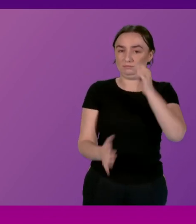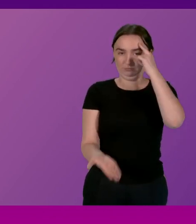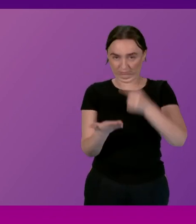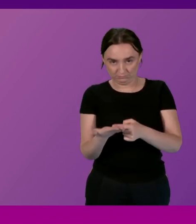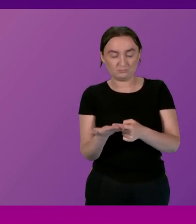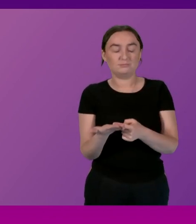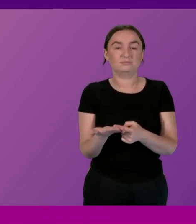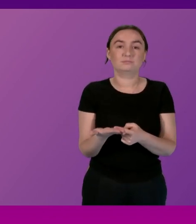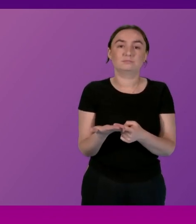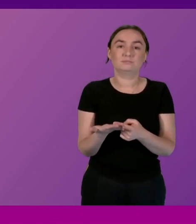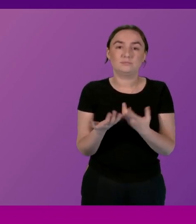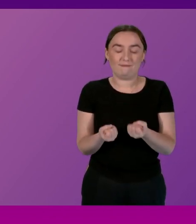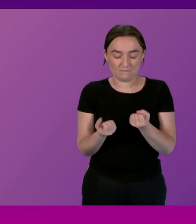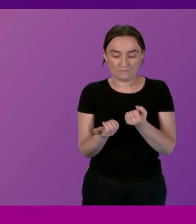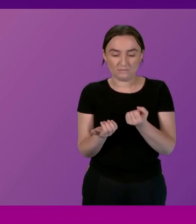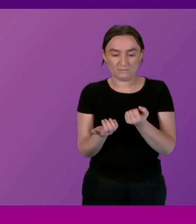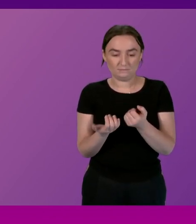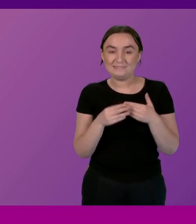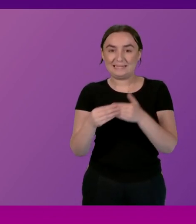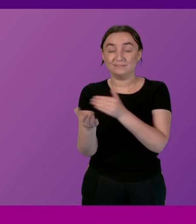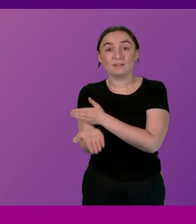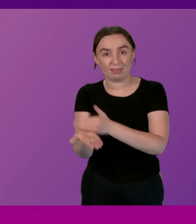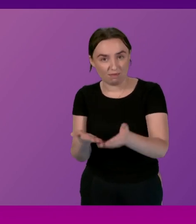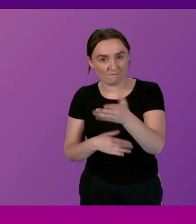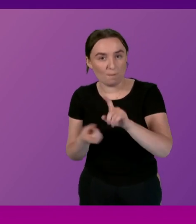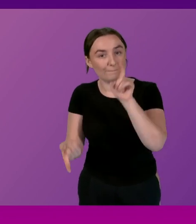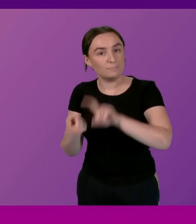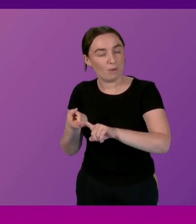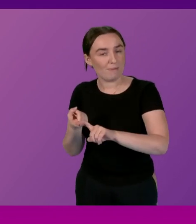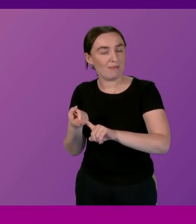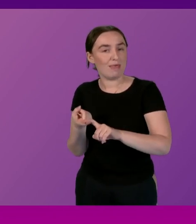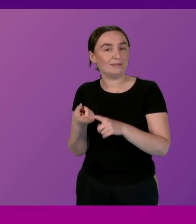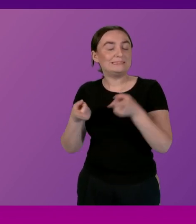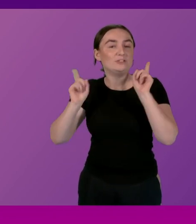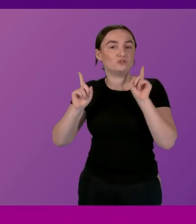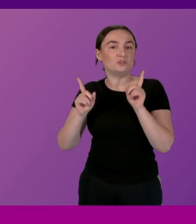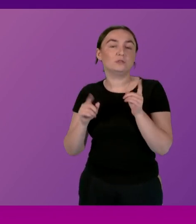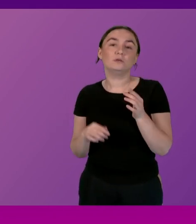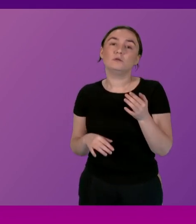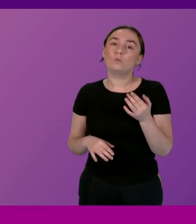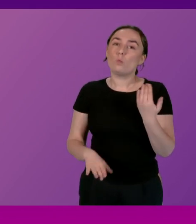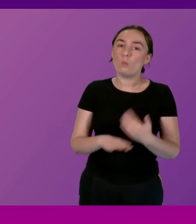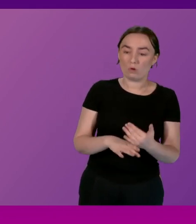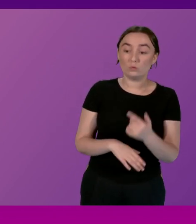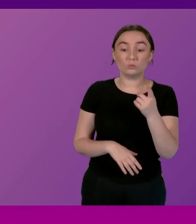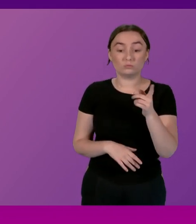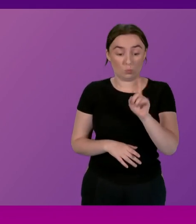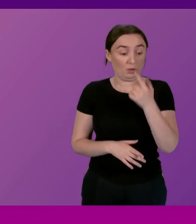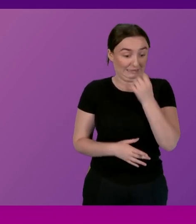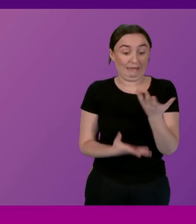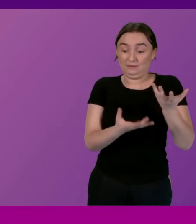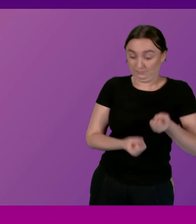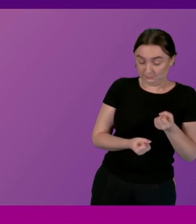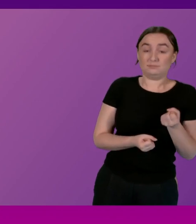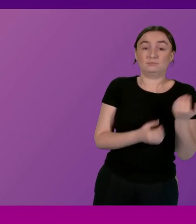have clear guidance from the Permanent Secretary around of course what work we can do